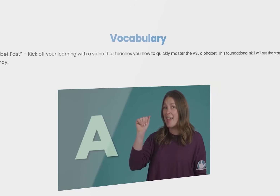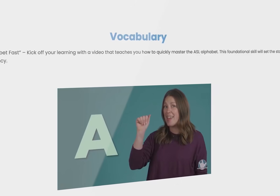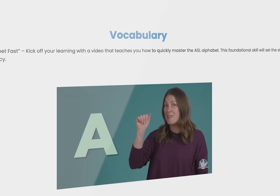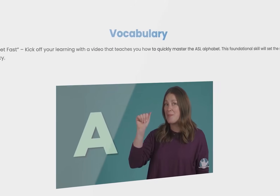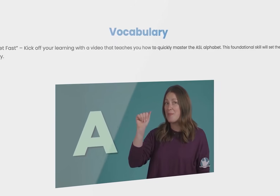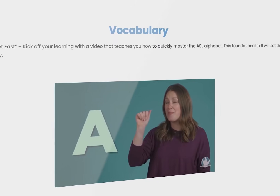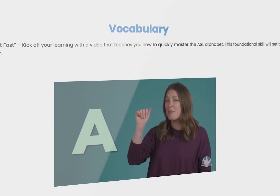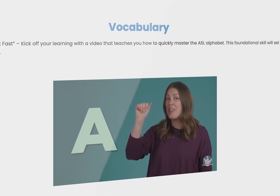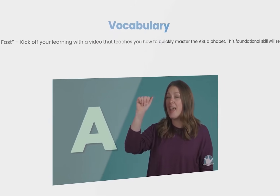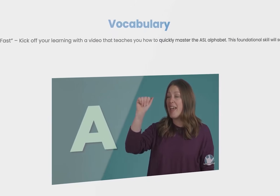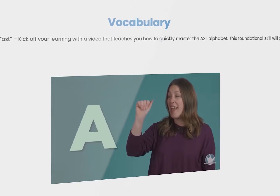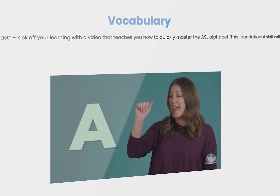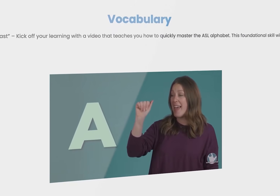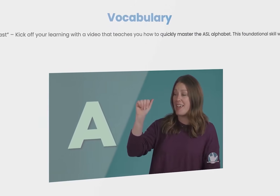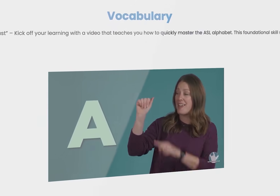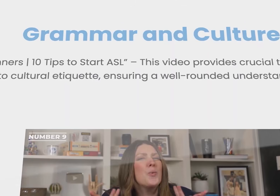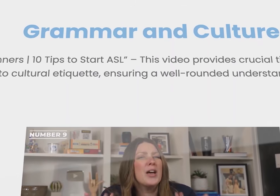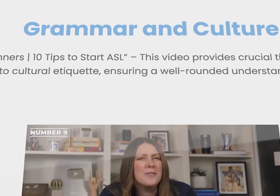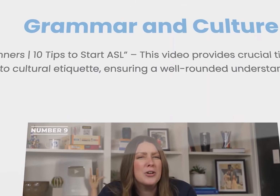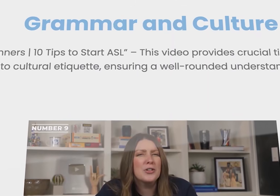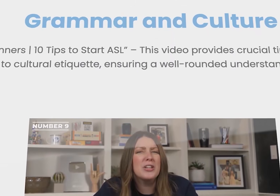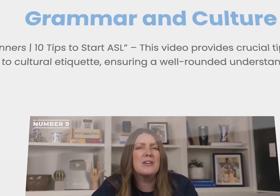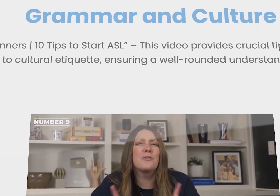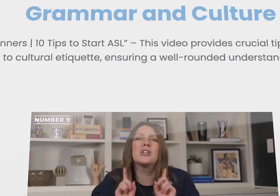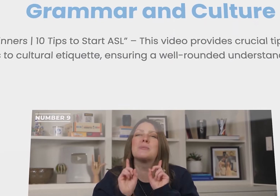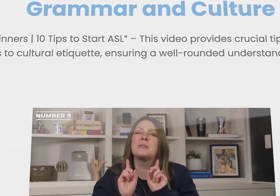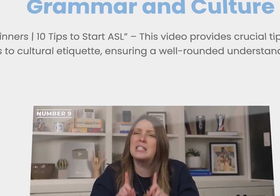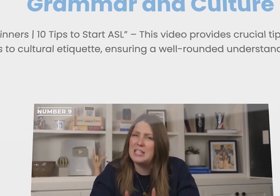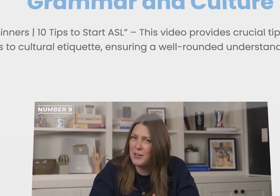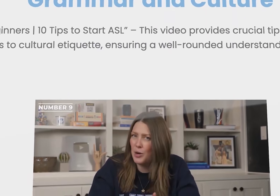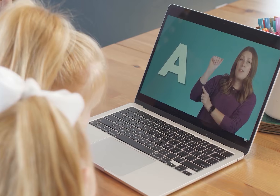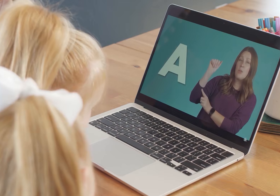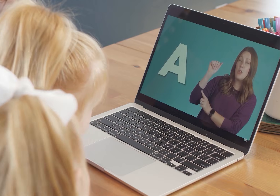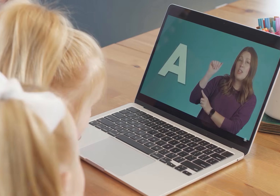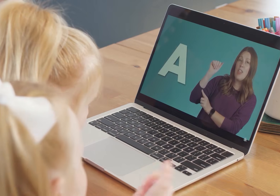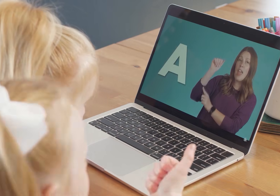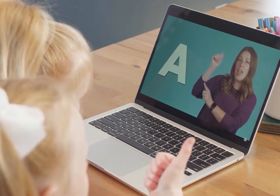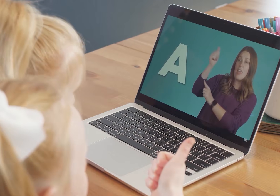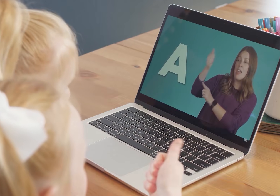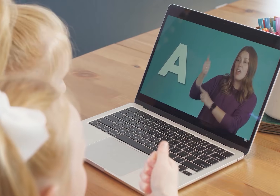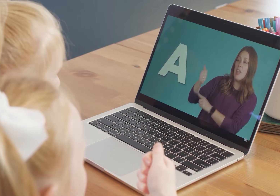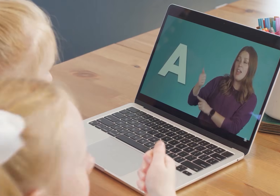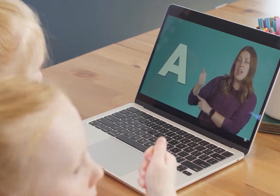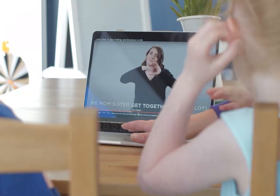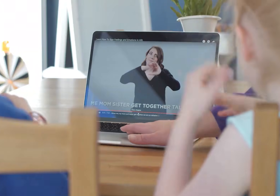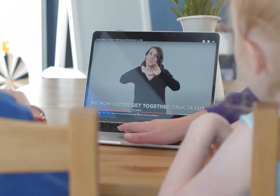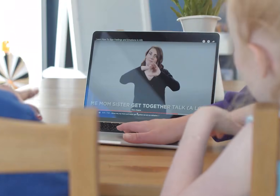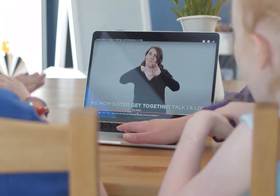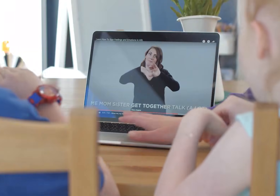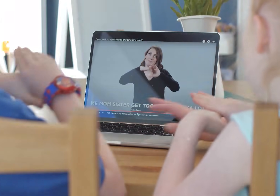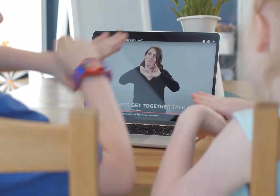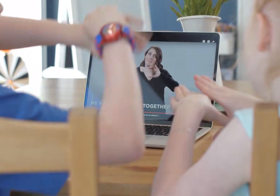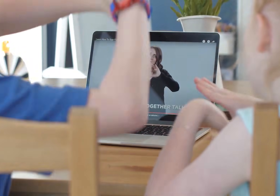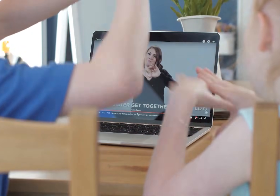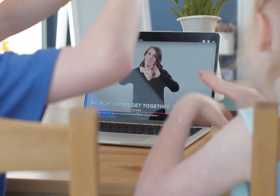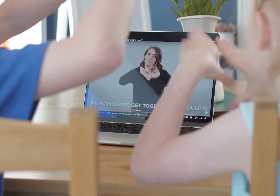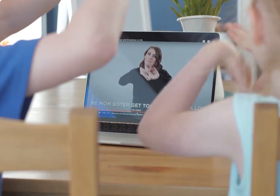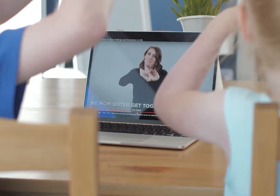new signs, grammar and culture concepts, finger spelling and numbers, plus fun, hands-on activities tailored